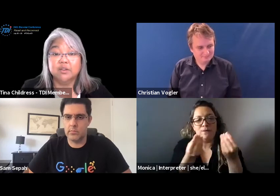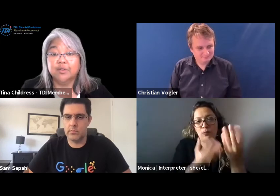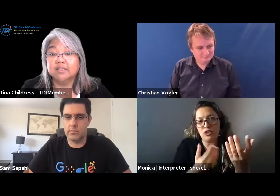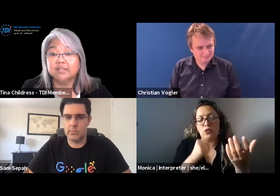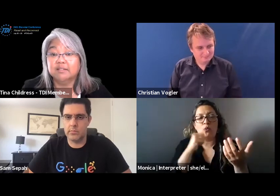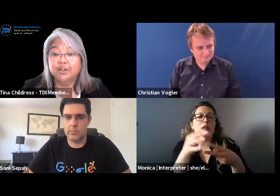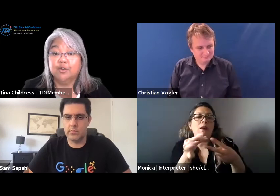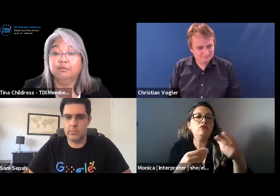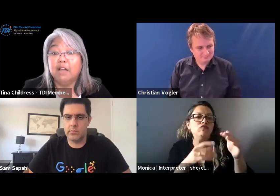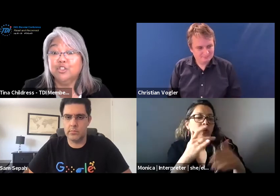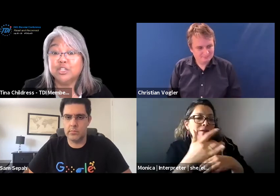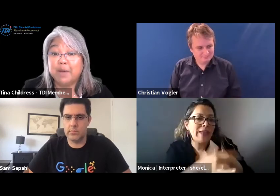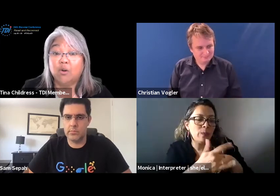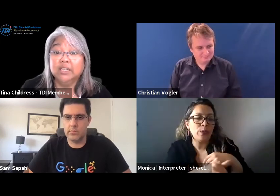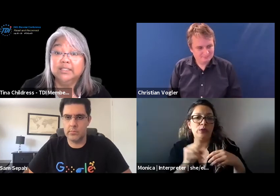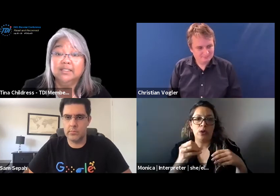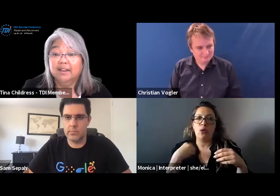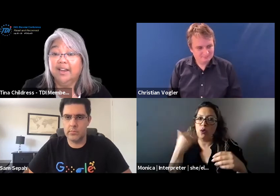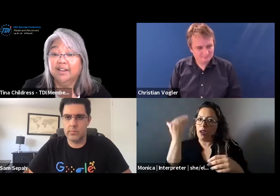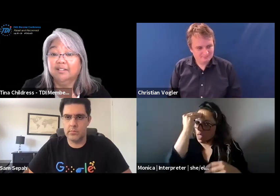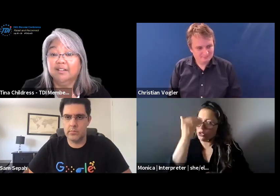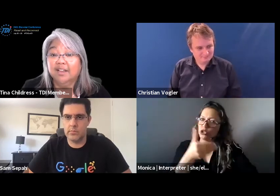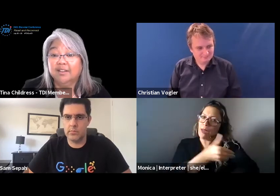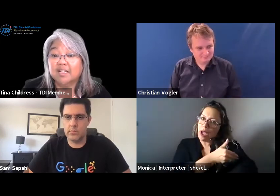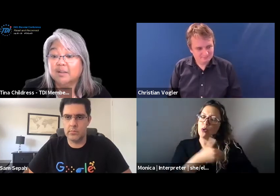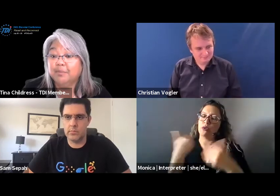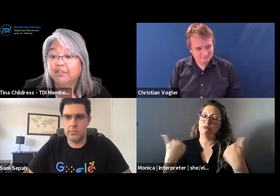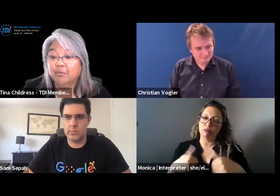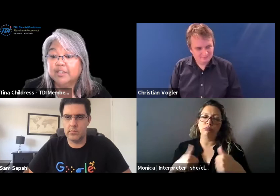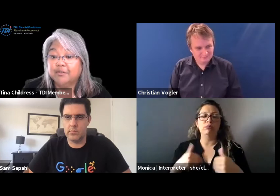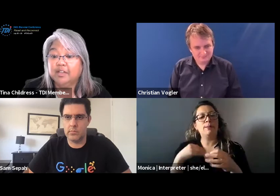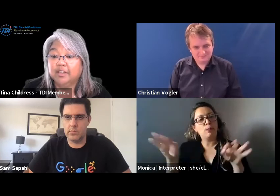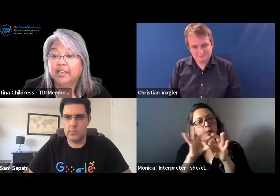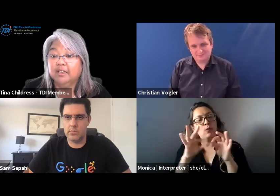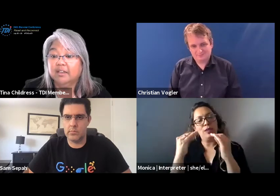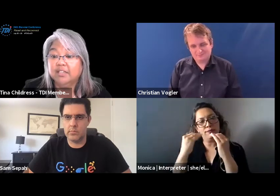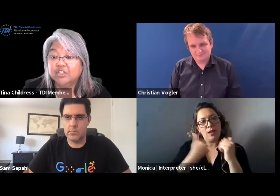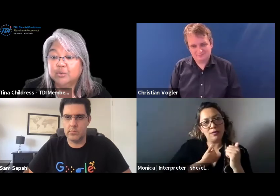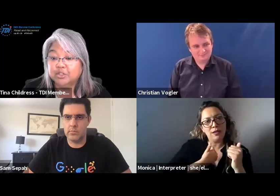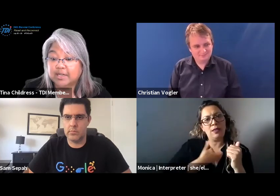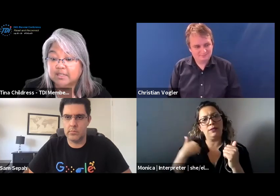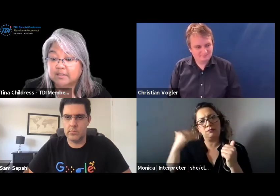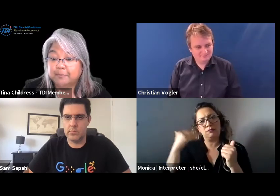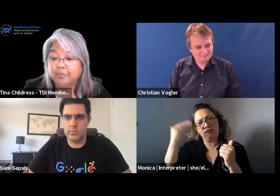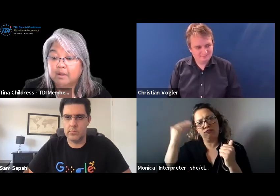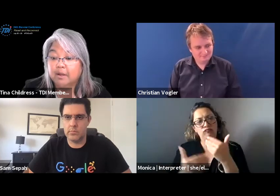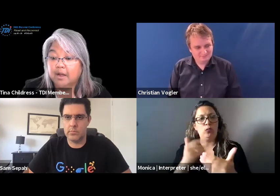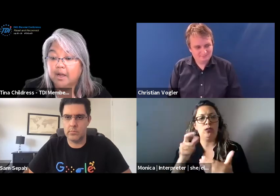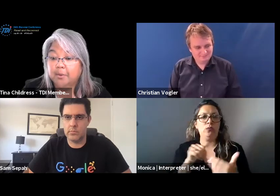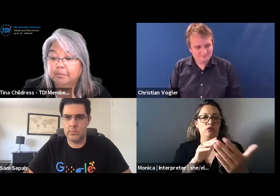so that's, knowledge is power, and that's something that we definitely need to address.